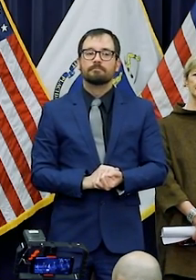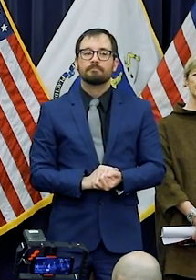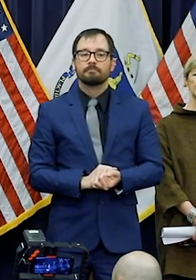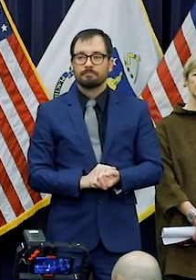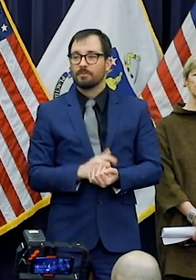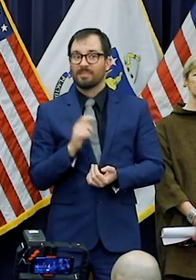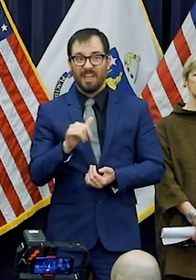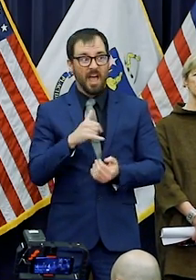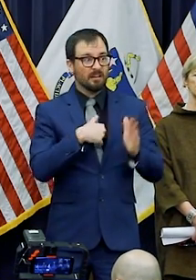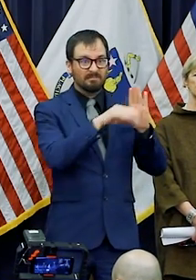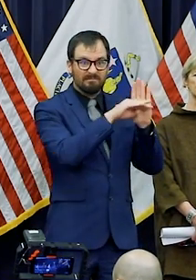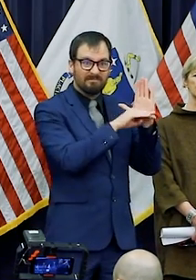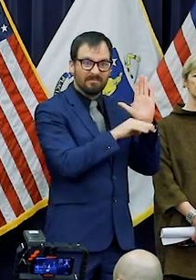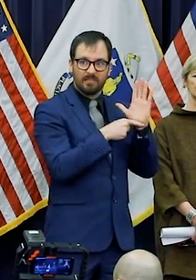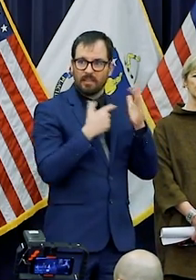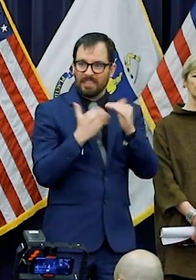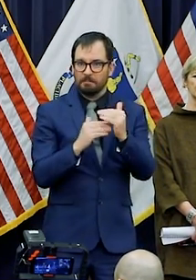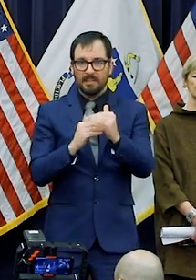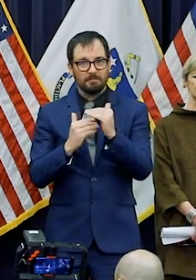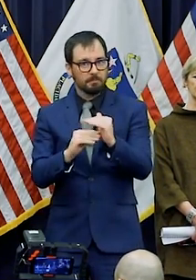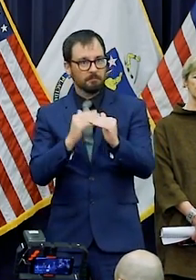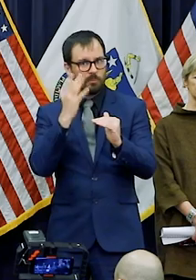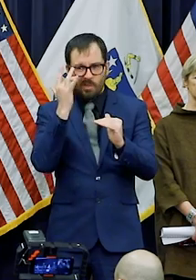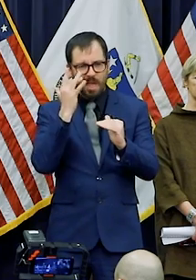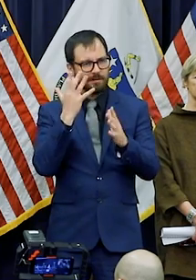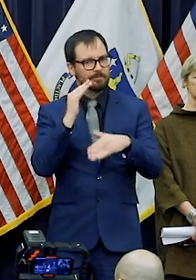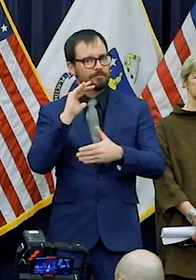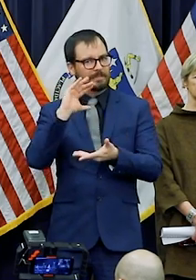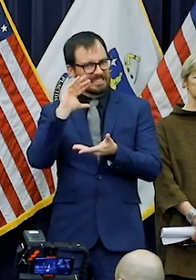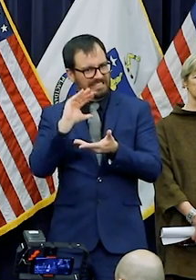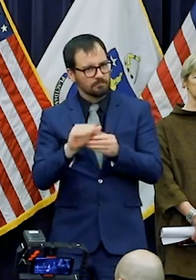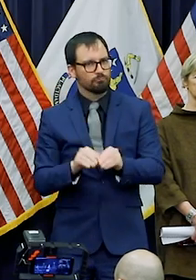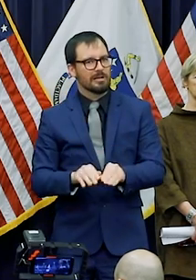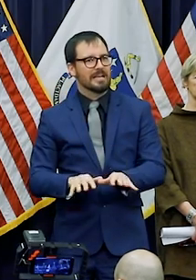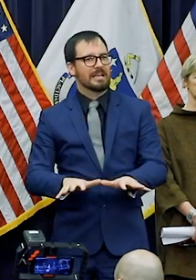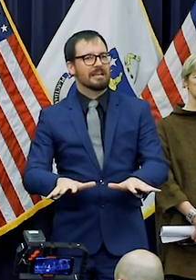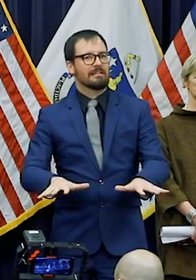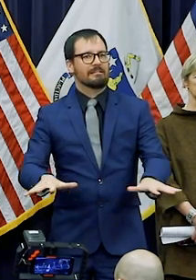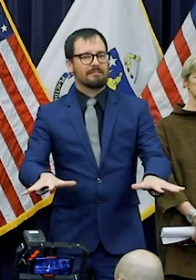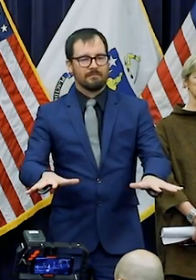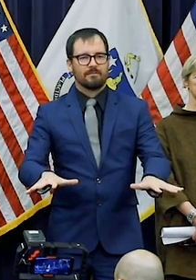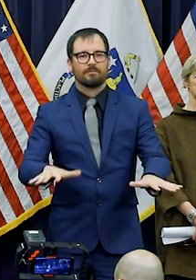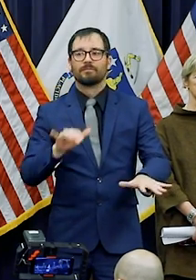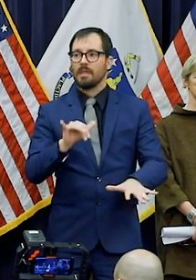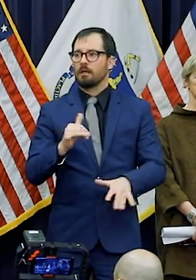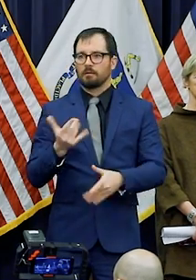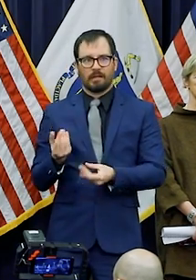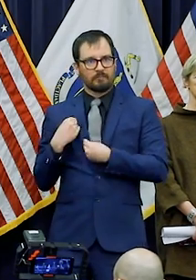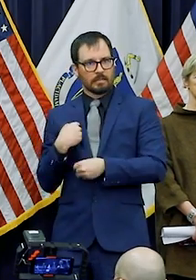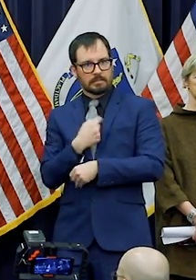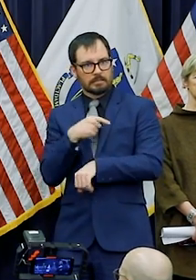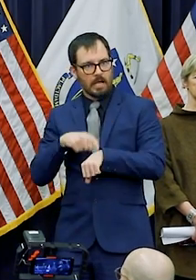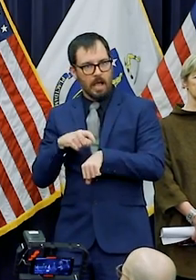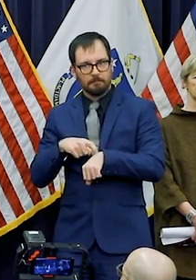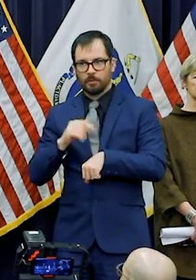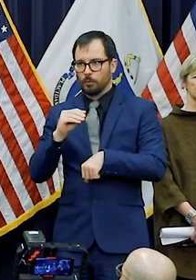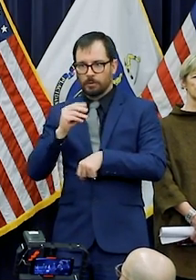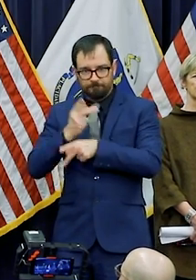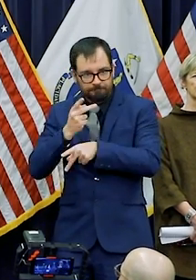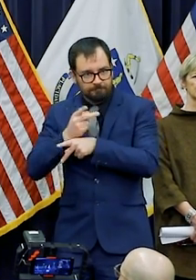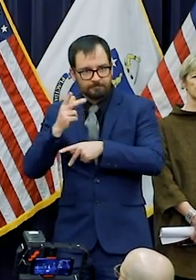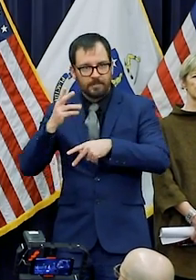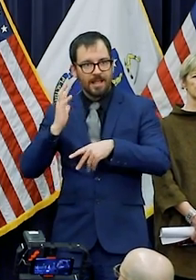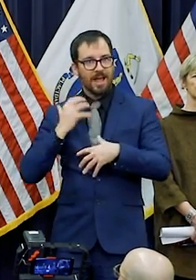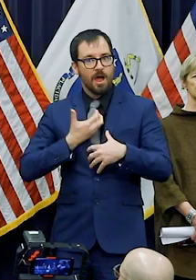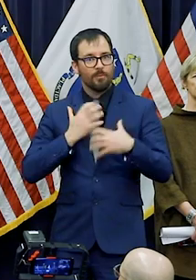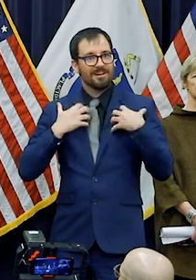to build up our healthcare capacity so we can be better prepared to handle the demands that COVID-19 will place on our healthcare system and on